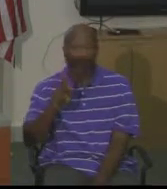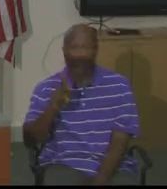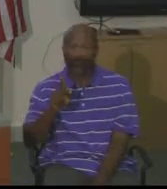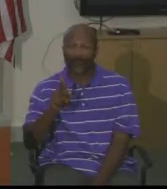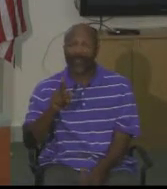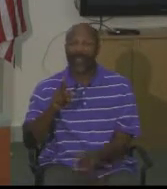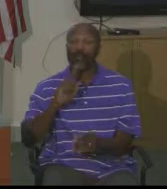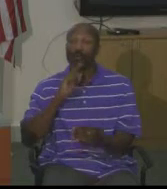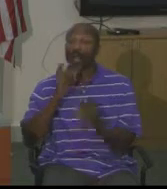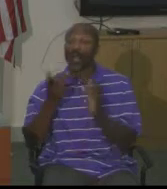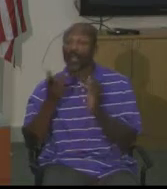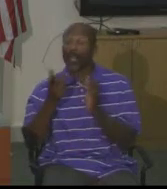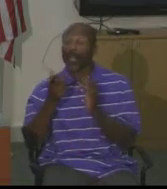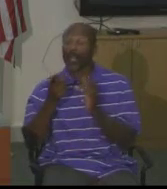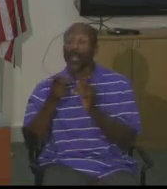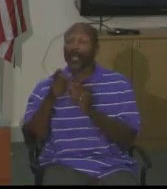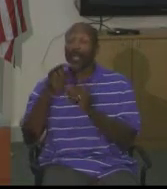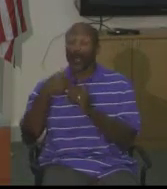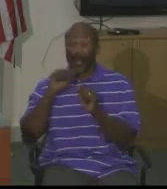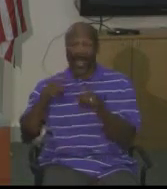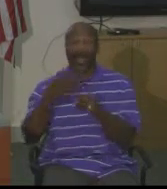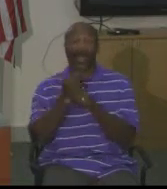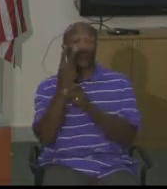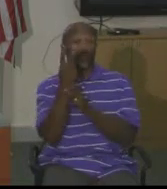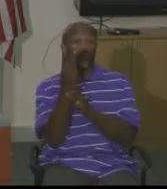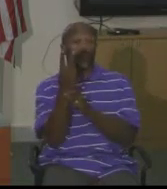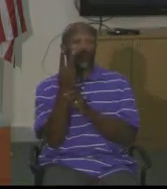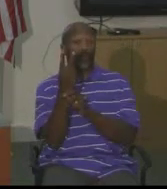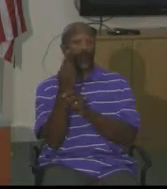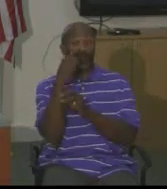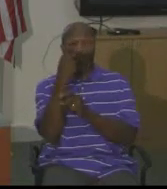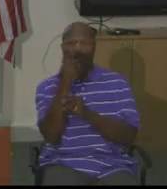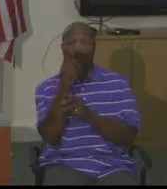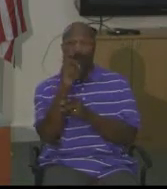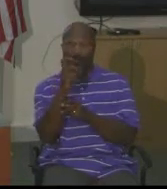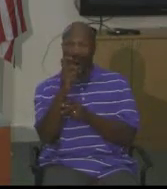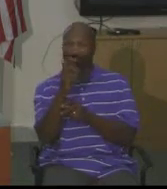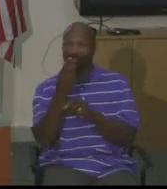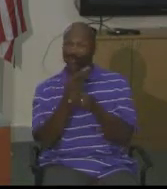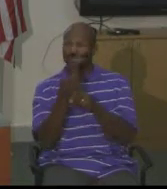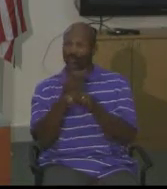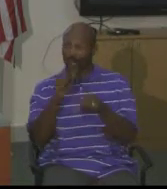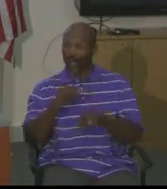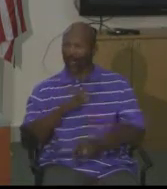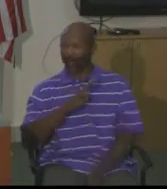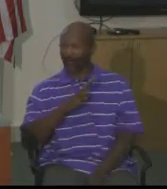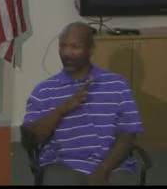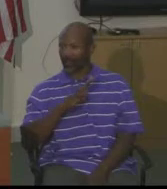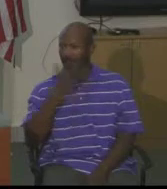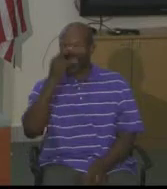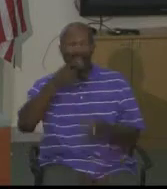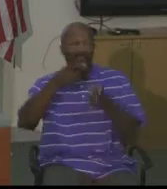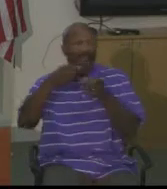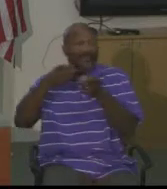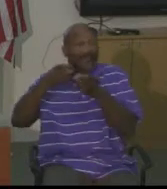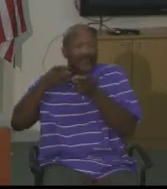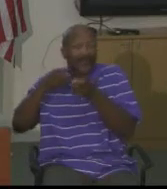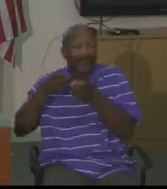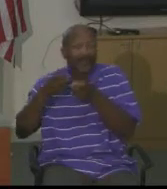Technically, the network interface, you could get 2 of them for 1X lane. Because the speed of